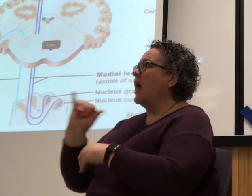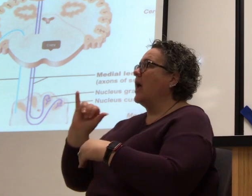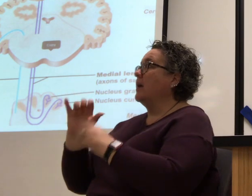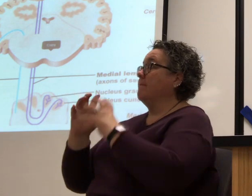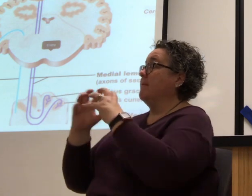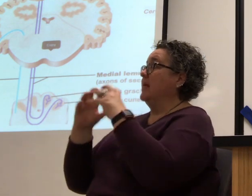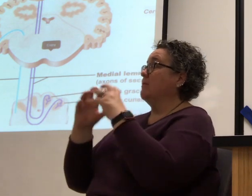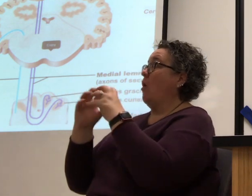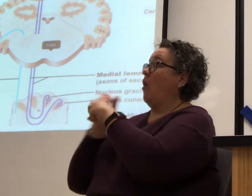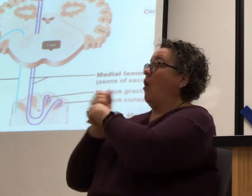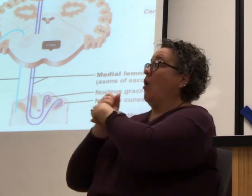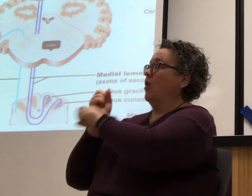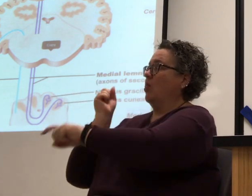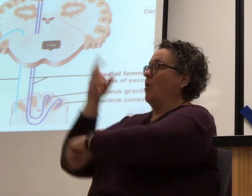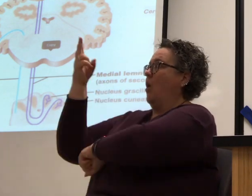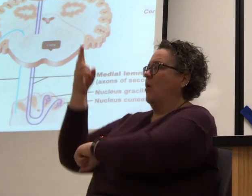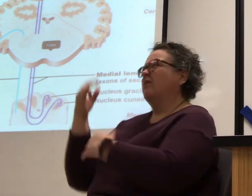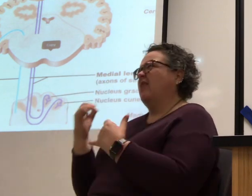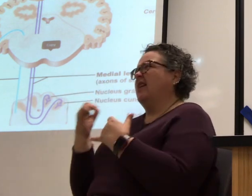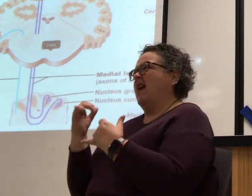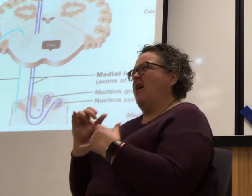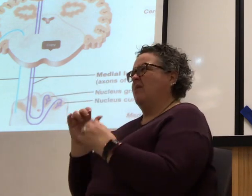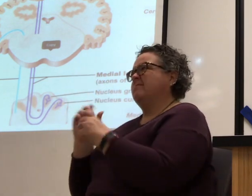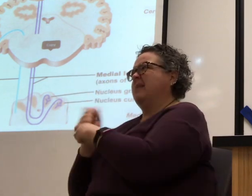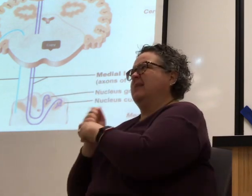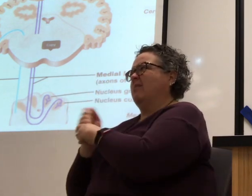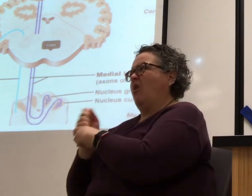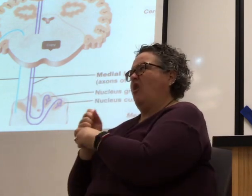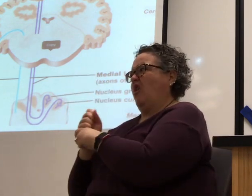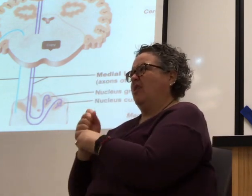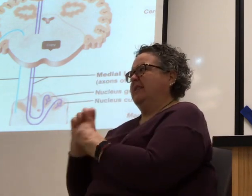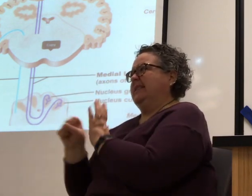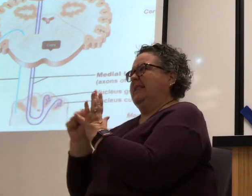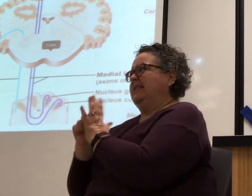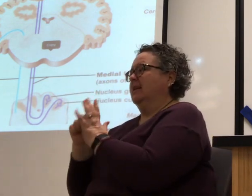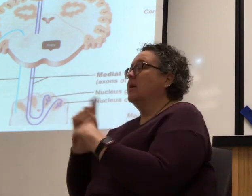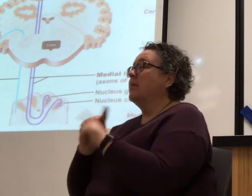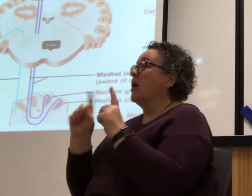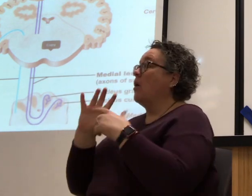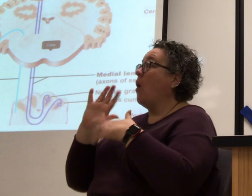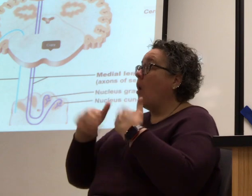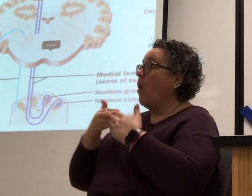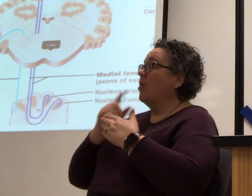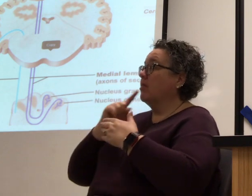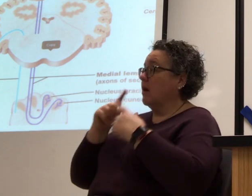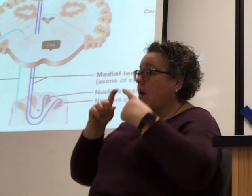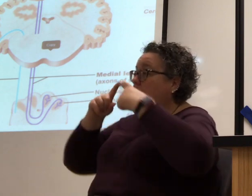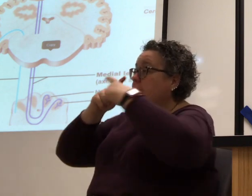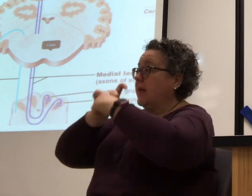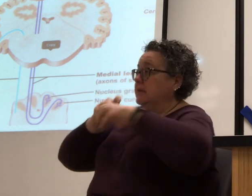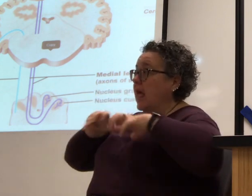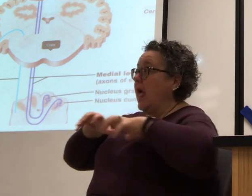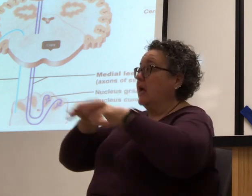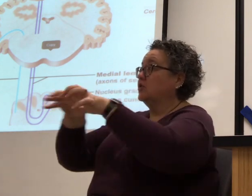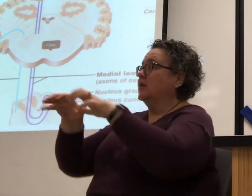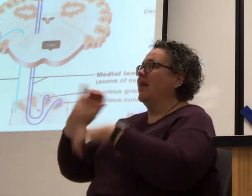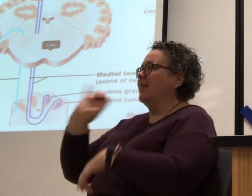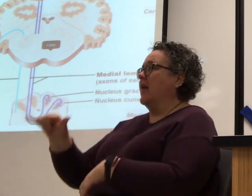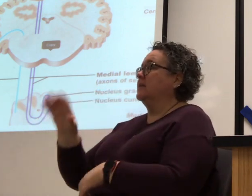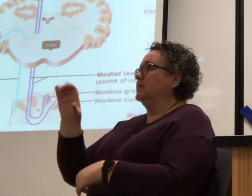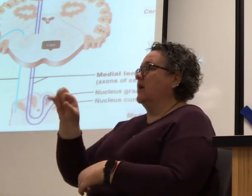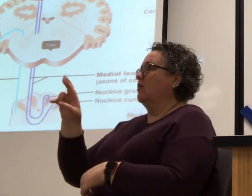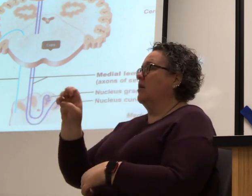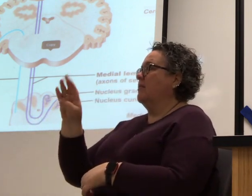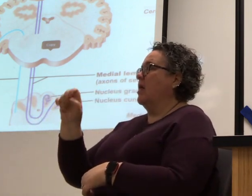baseball. It's baseball season. All the actions involved in some complex motor movement is cerebellum.